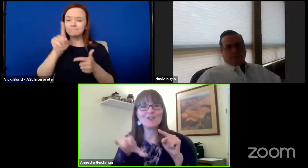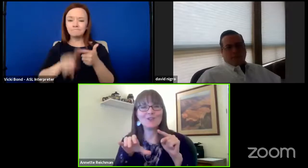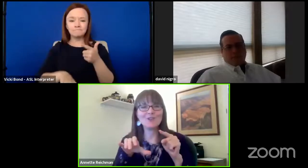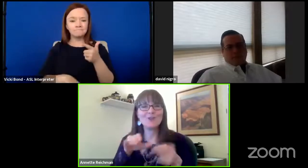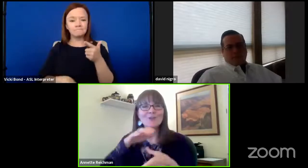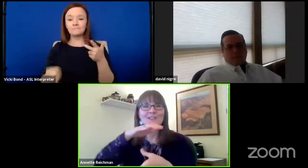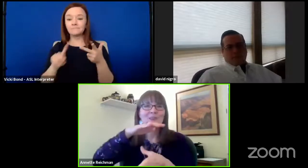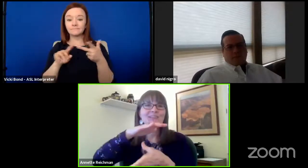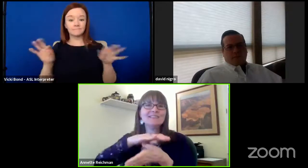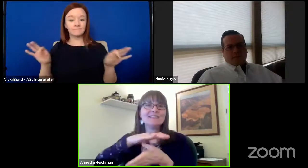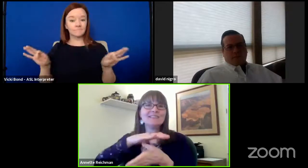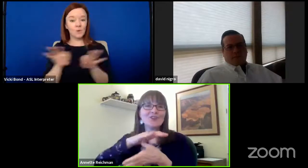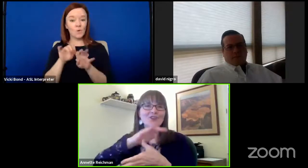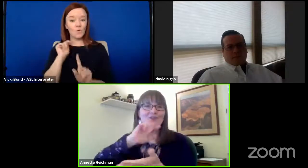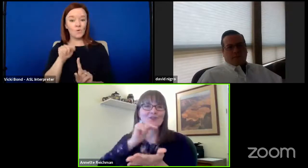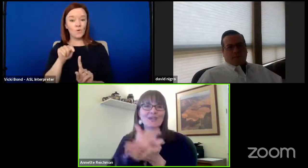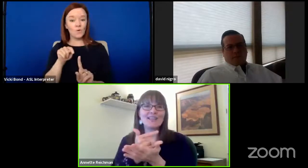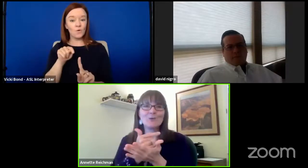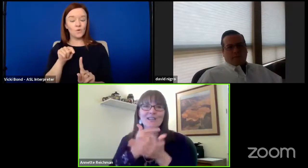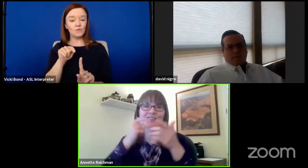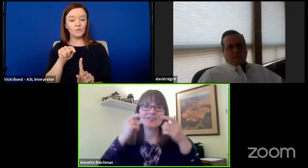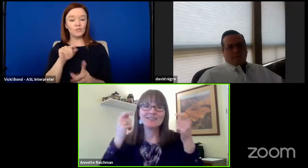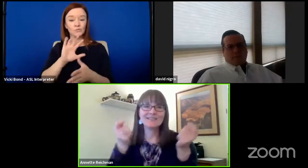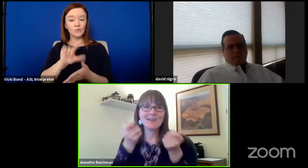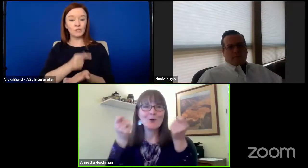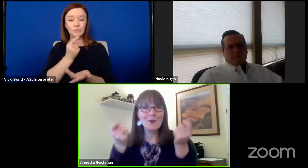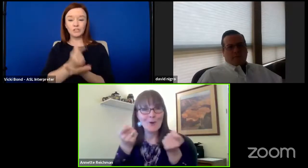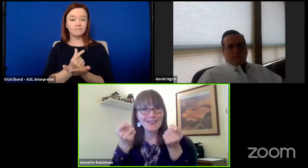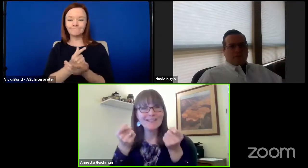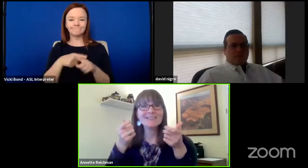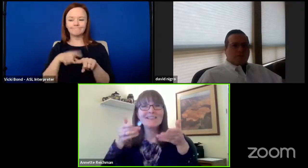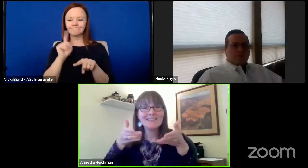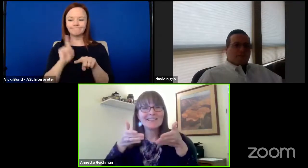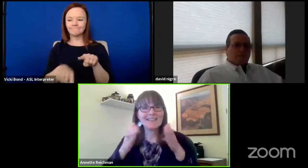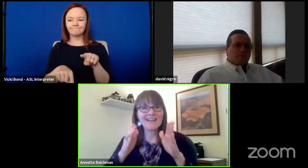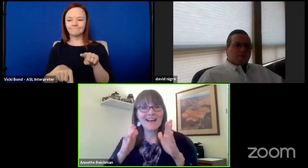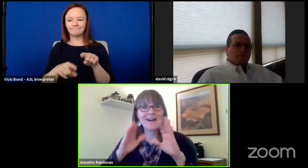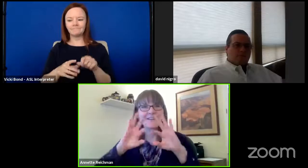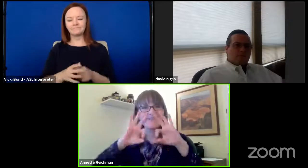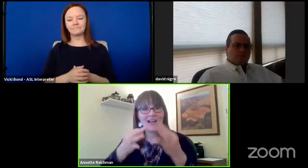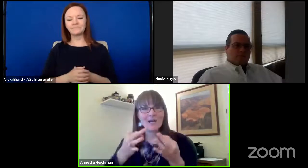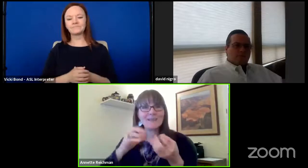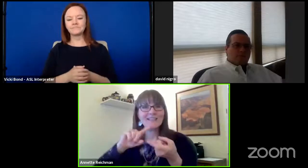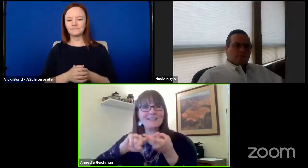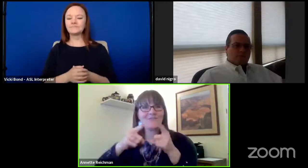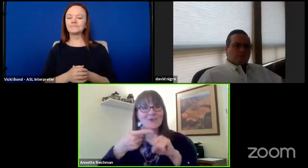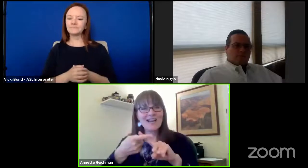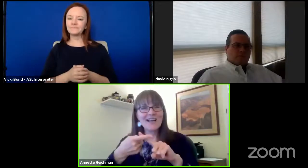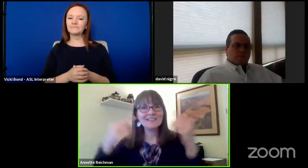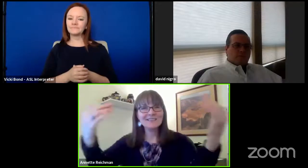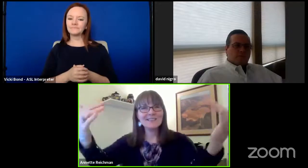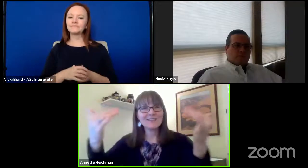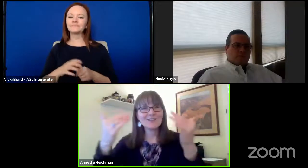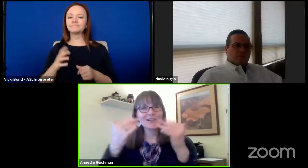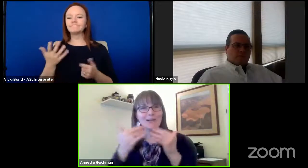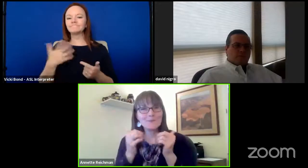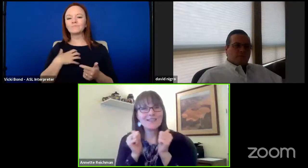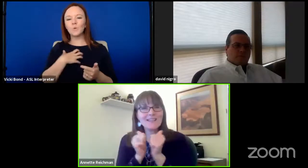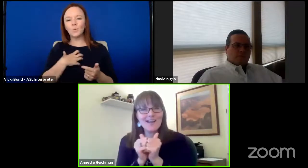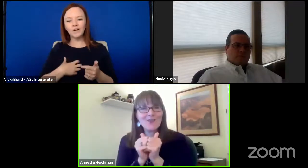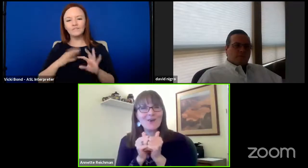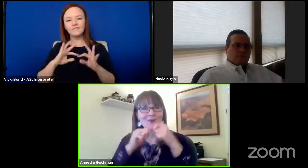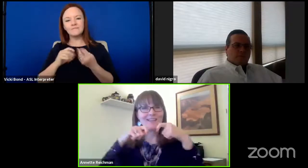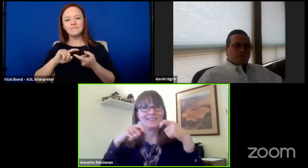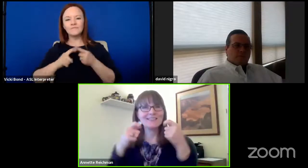we couldn't do the senior graduation ceremony that allowed families and friends to